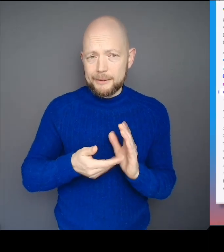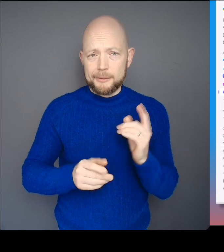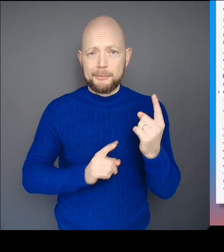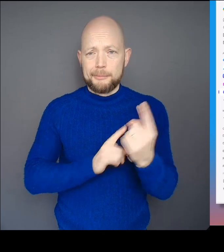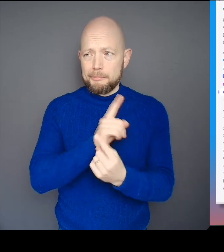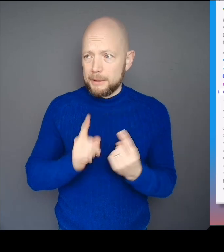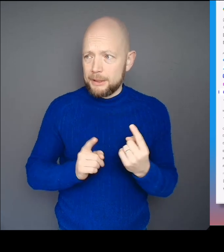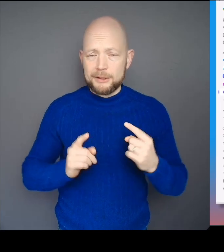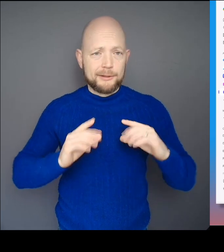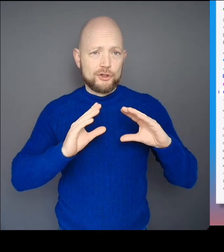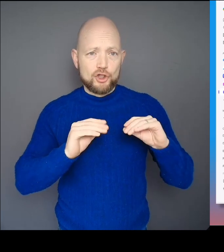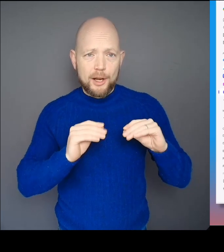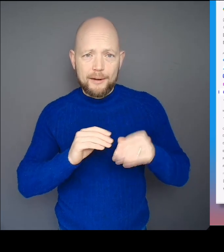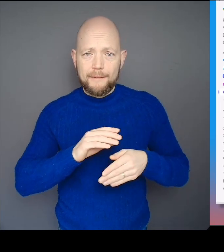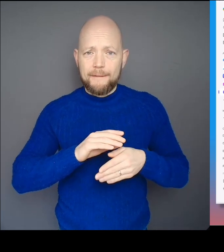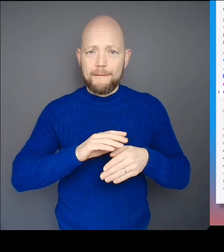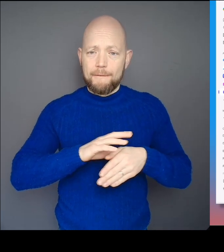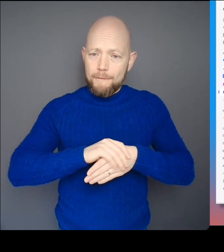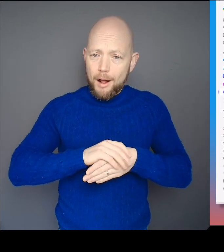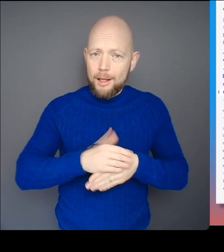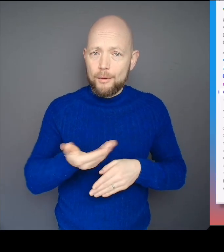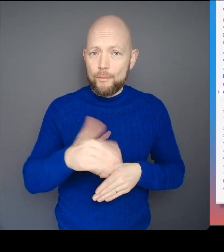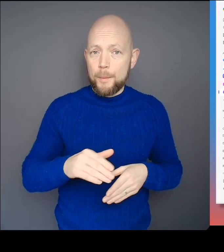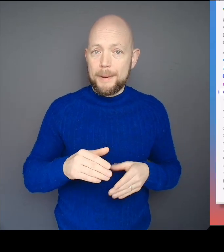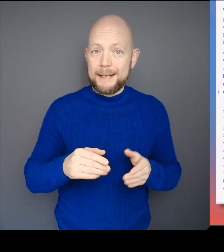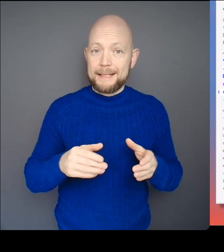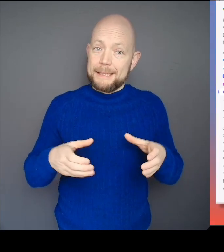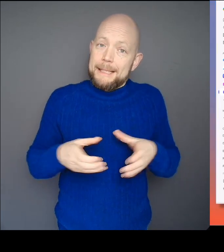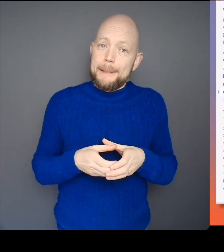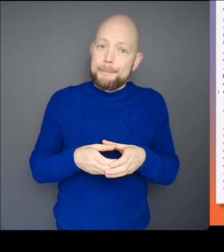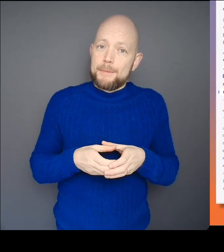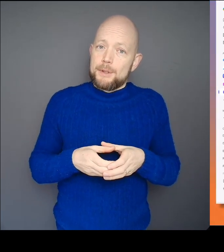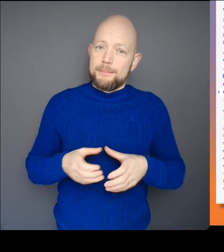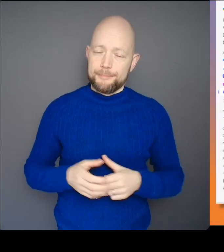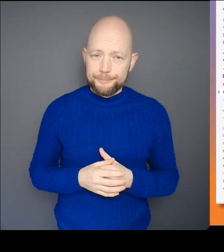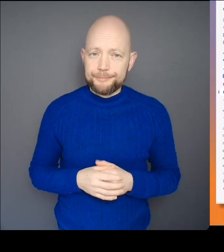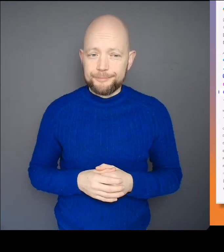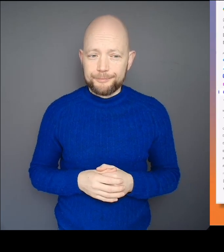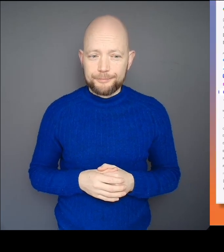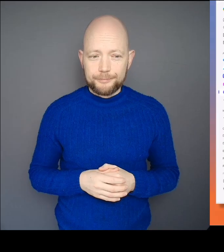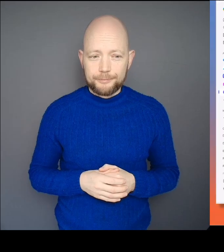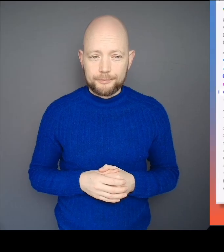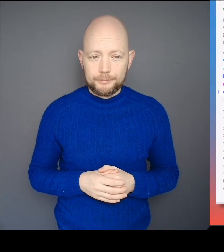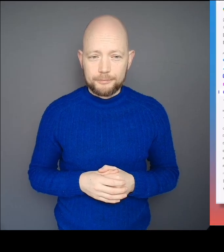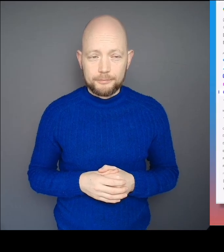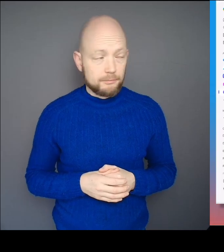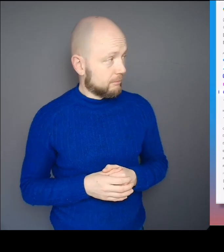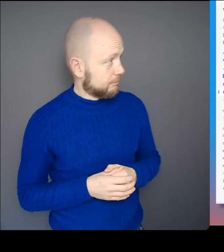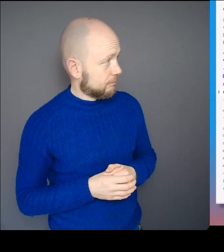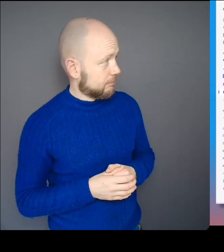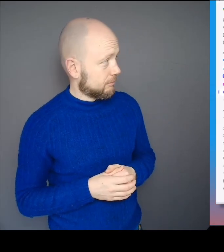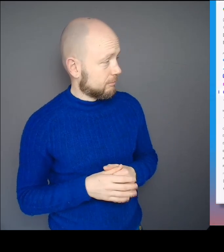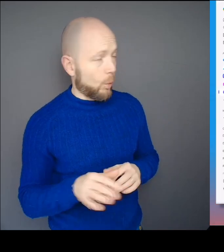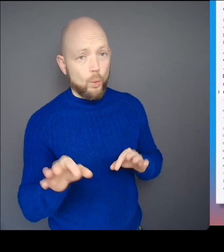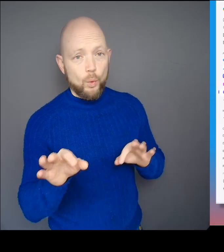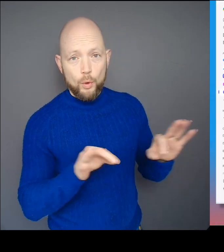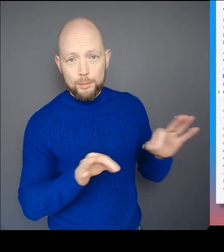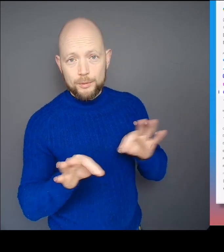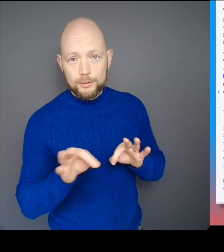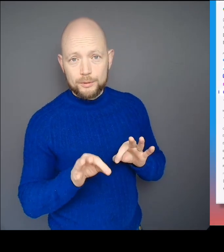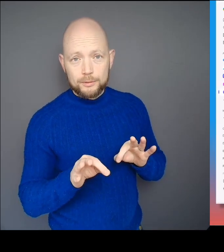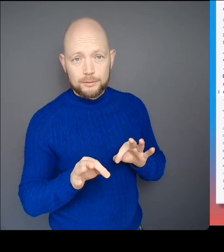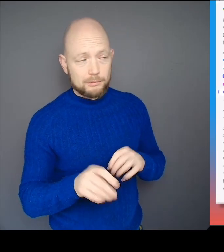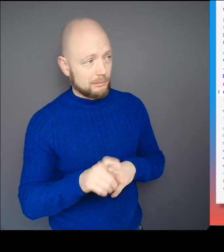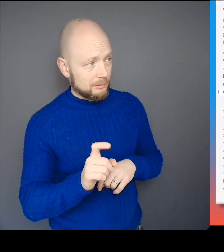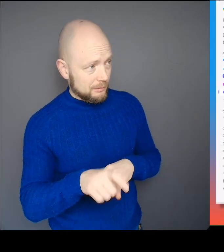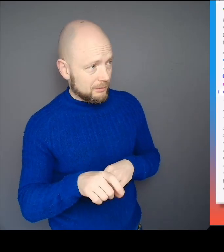want it to add files, meetings, chats from Teams. So if I come in here, then I can choose to say, do I want it to have